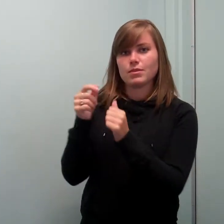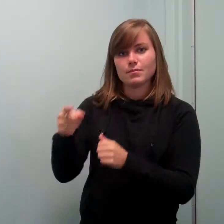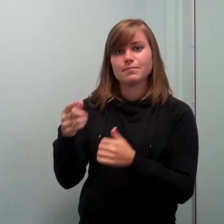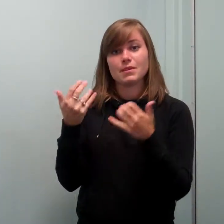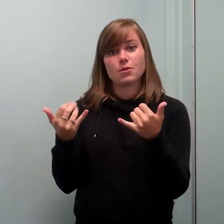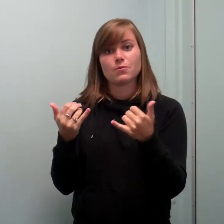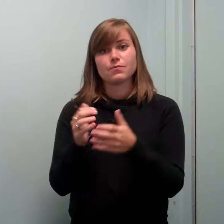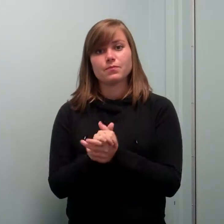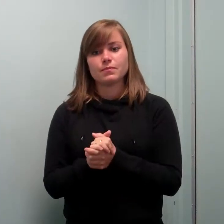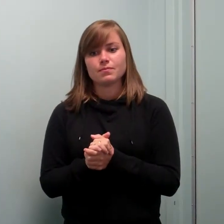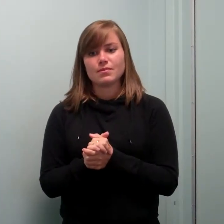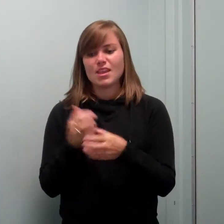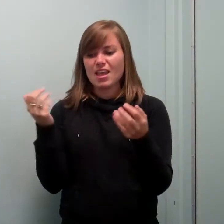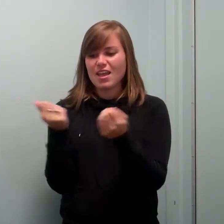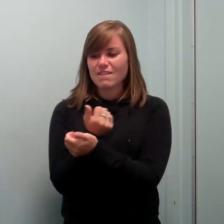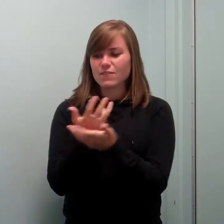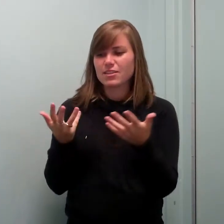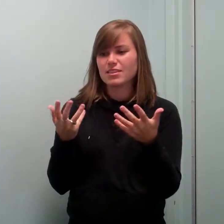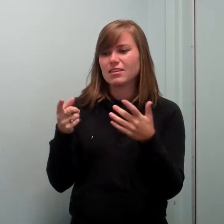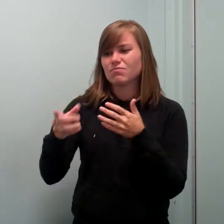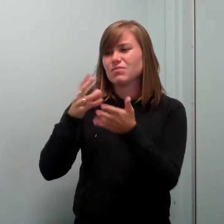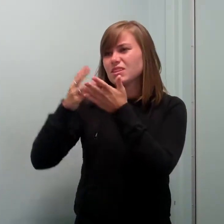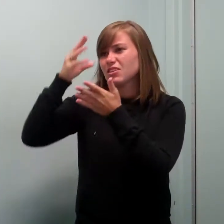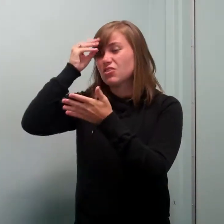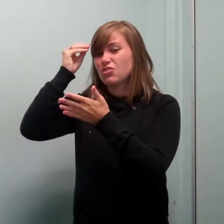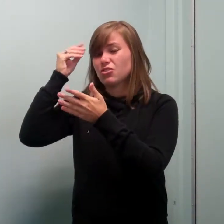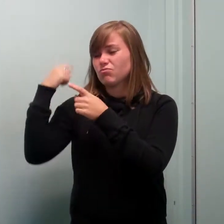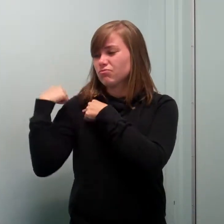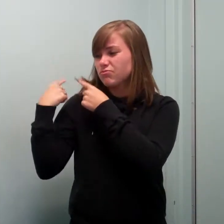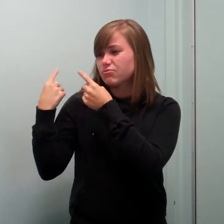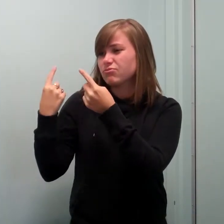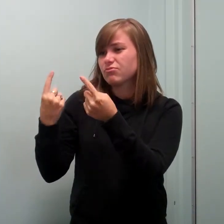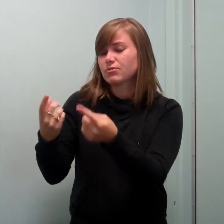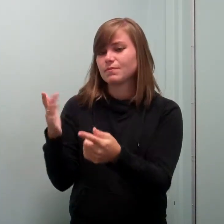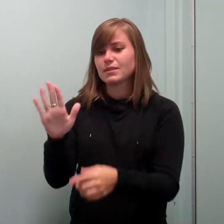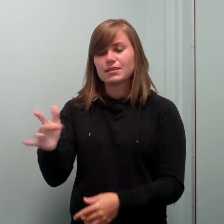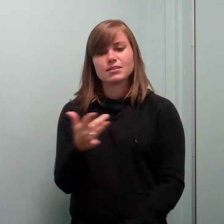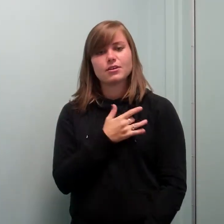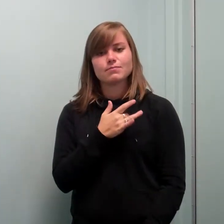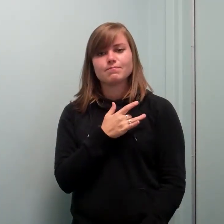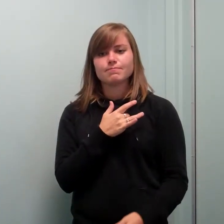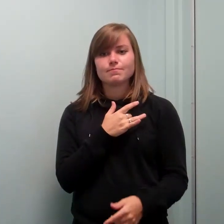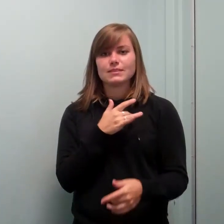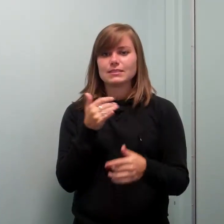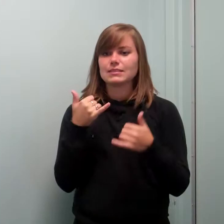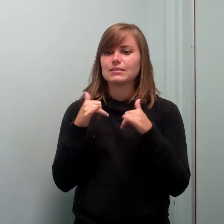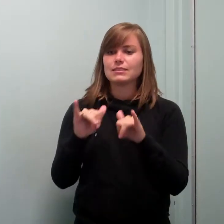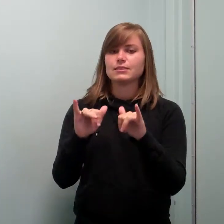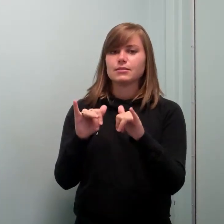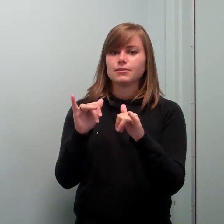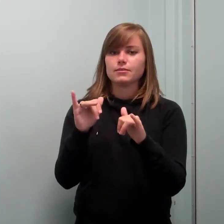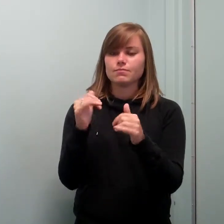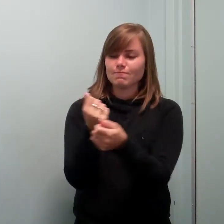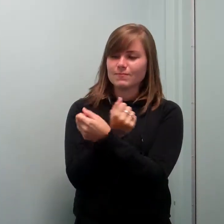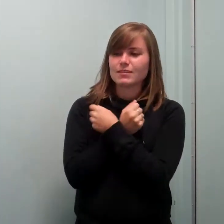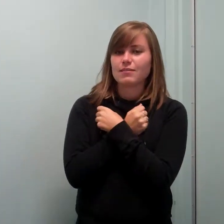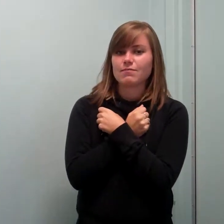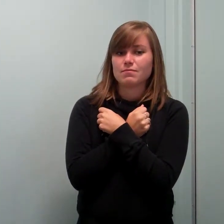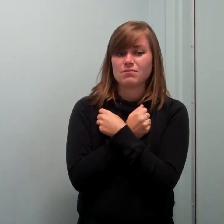away everything that he ever learned in this world, his naked heart still shines. I was never as kind as my dad, and I was